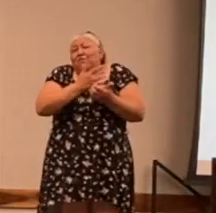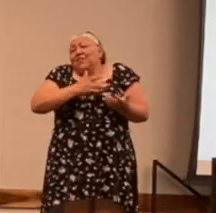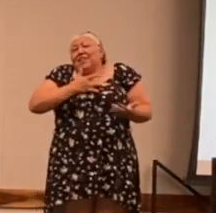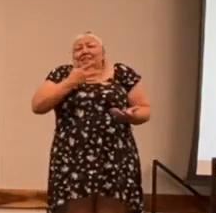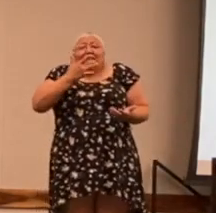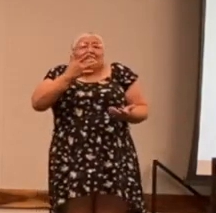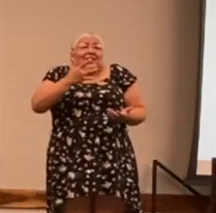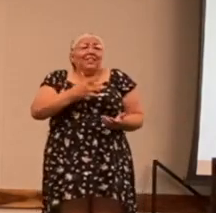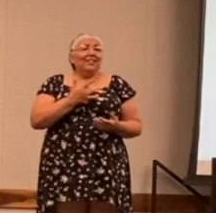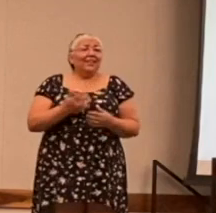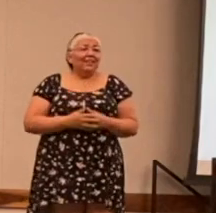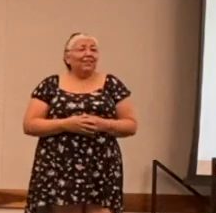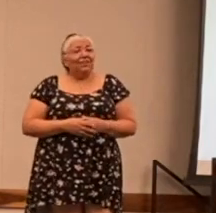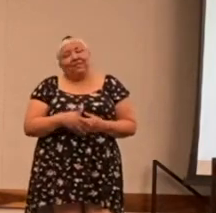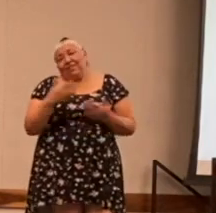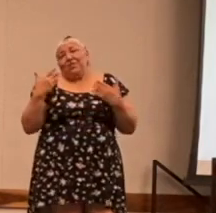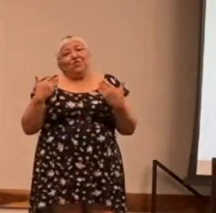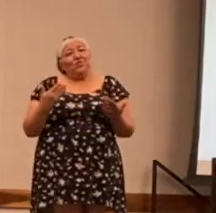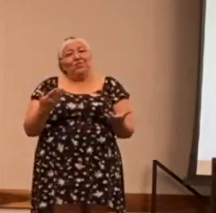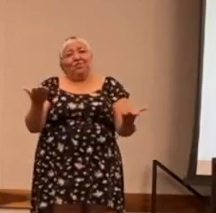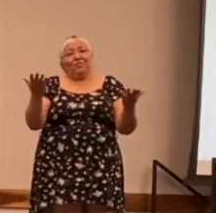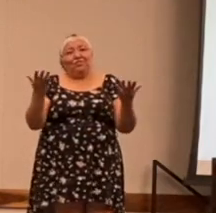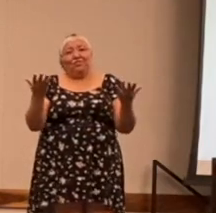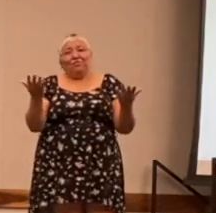and feeling.